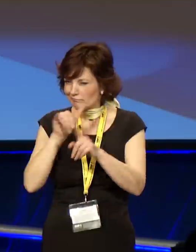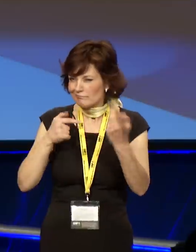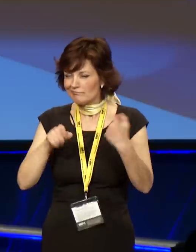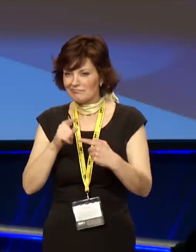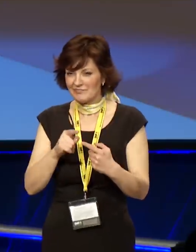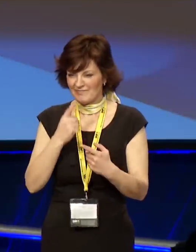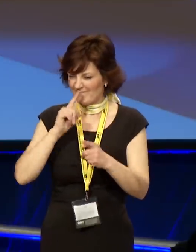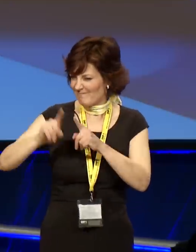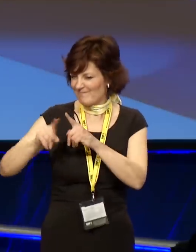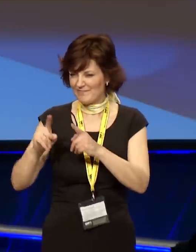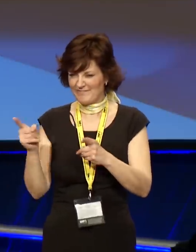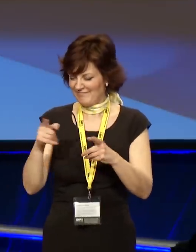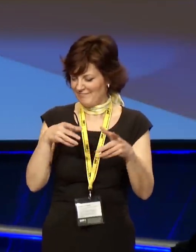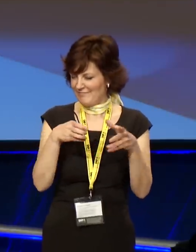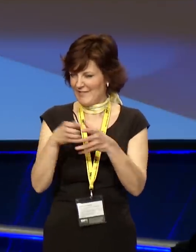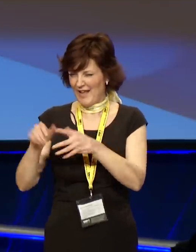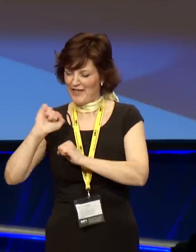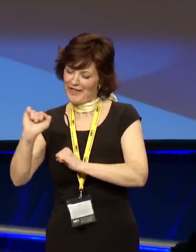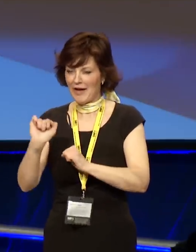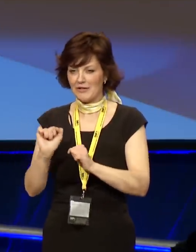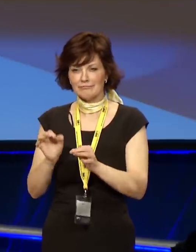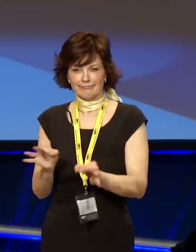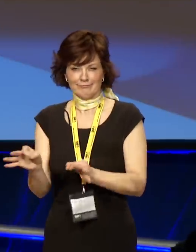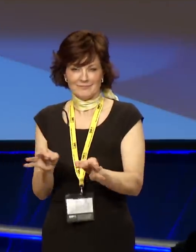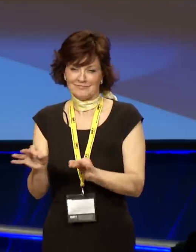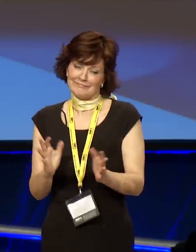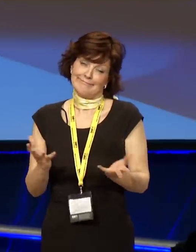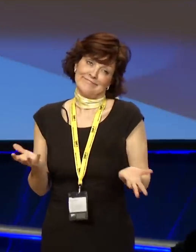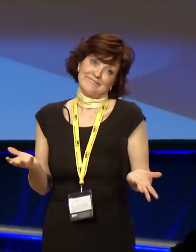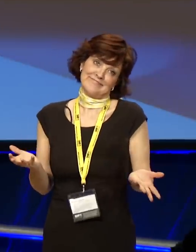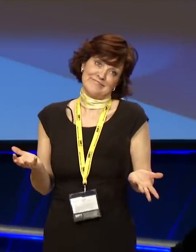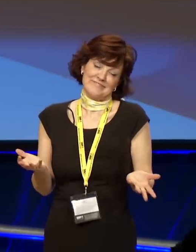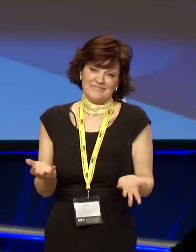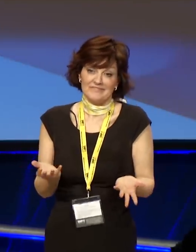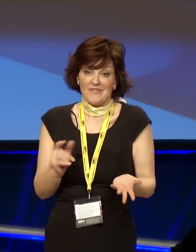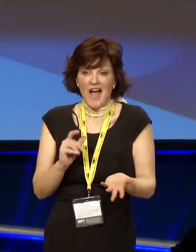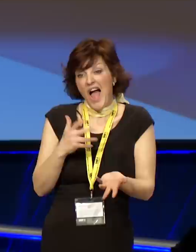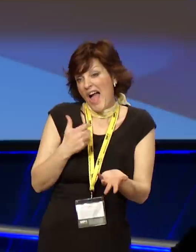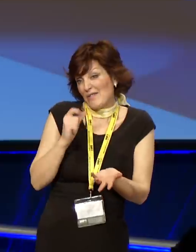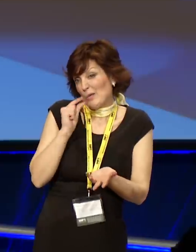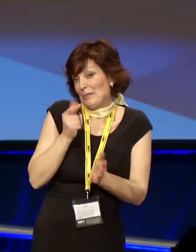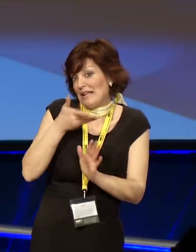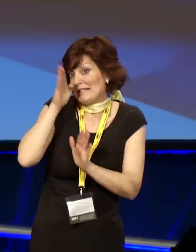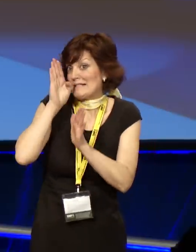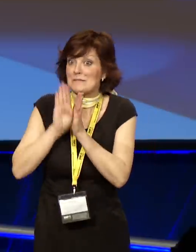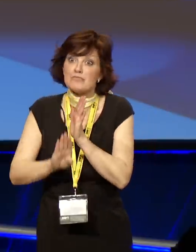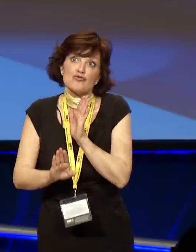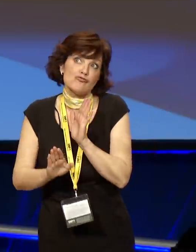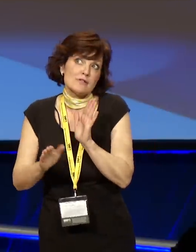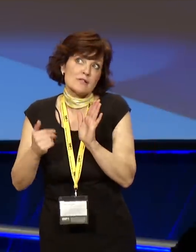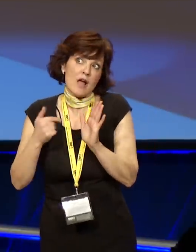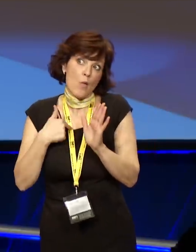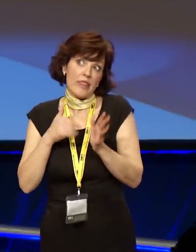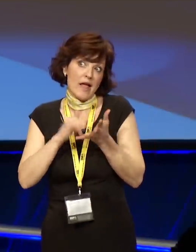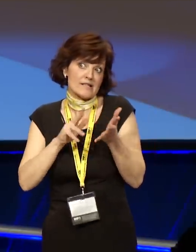and various parliamentary techniques. Well, you know, I think there's a wee bit of experience might be there in the group that